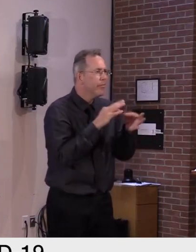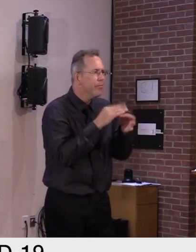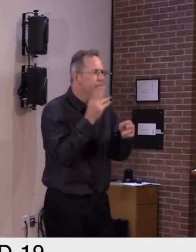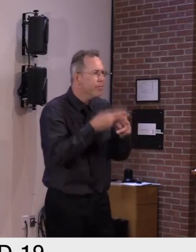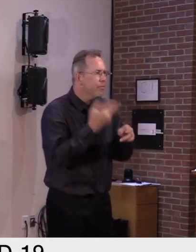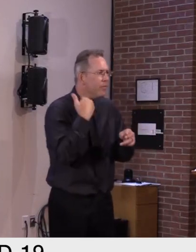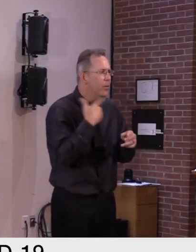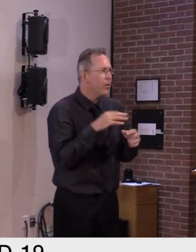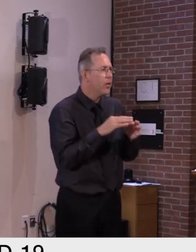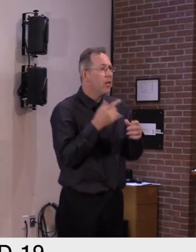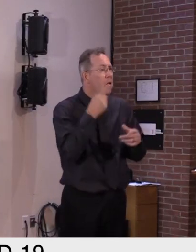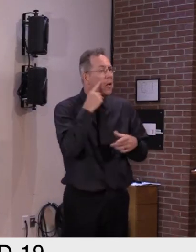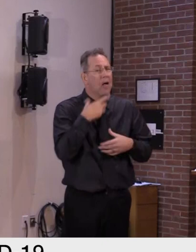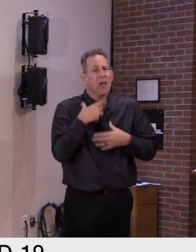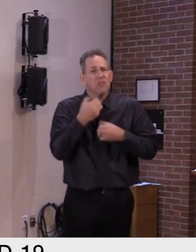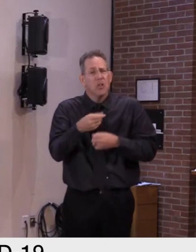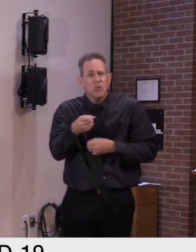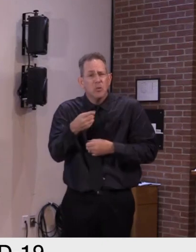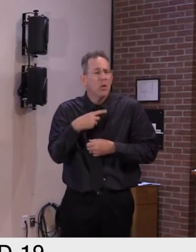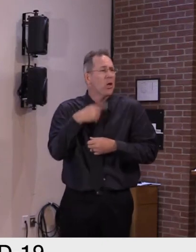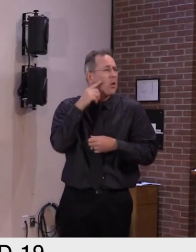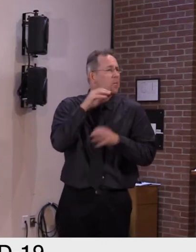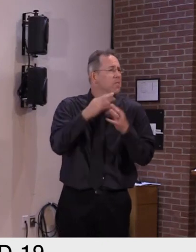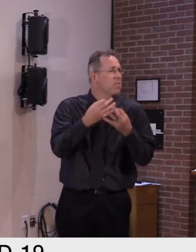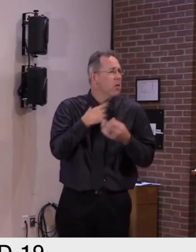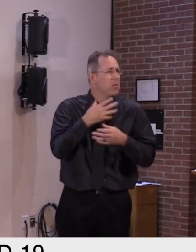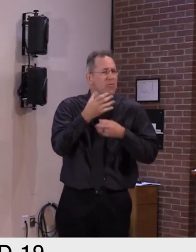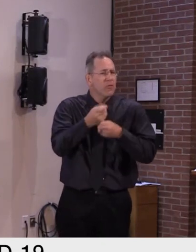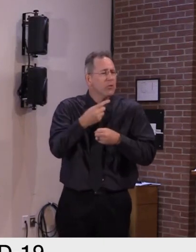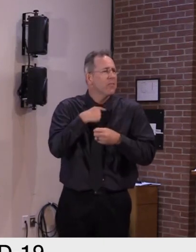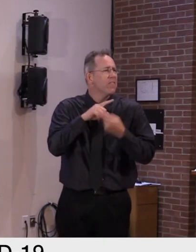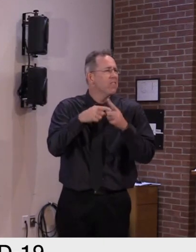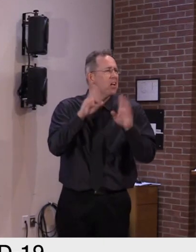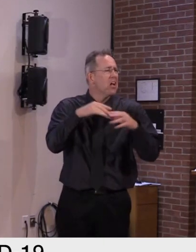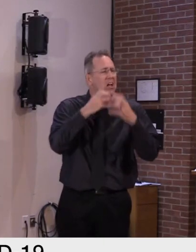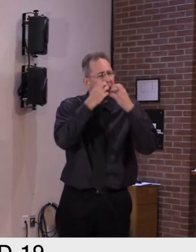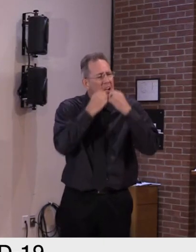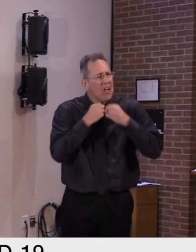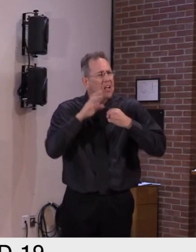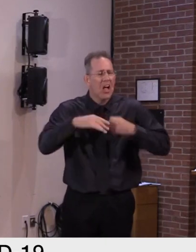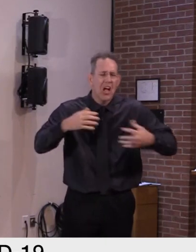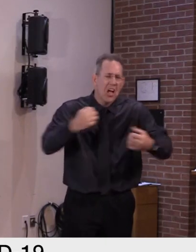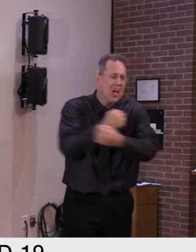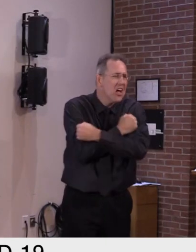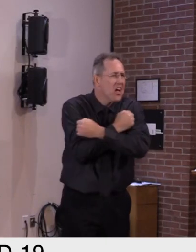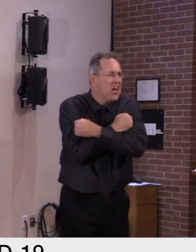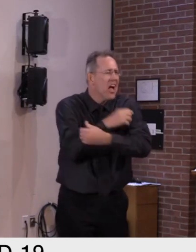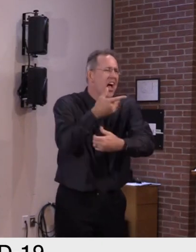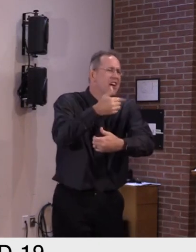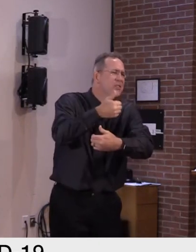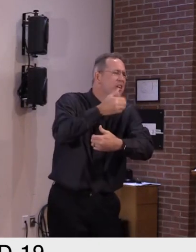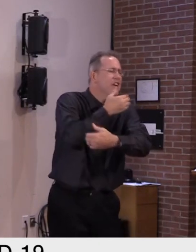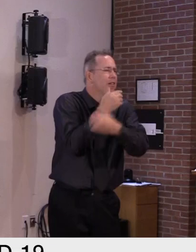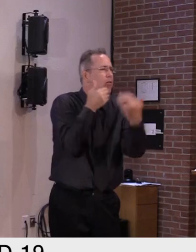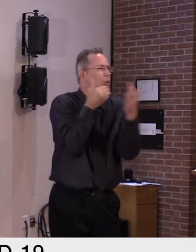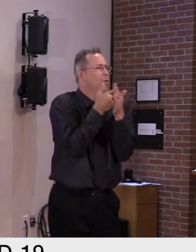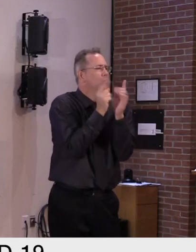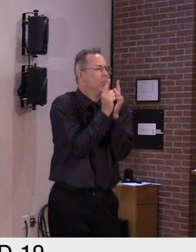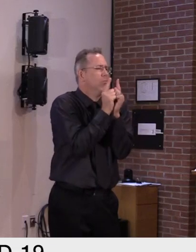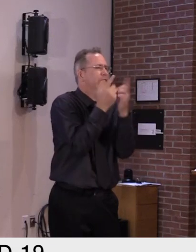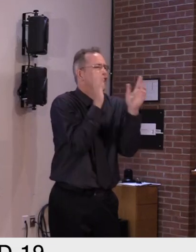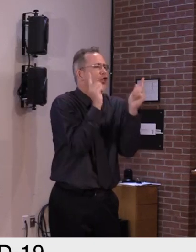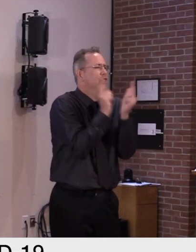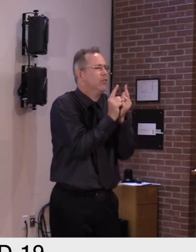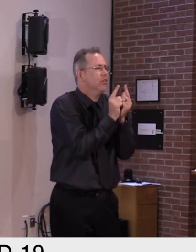able to engage in social activities with without thinking twice, you should think twice. And it doesn't mean don't engage in the social activity,